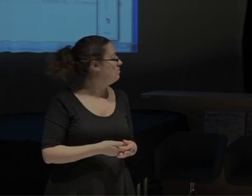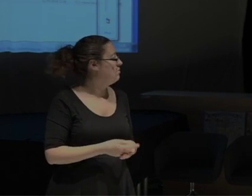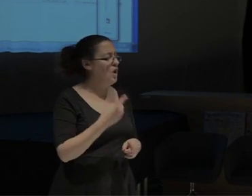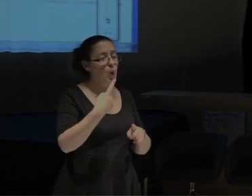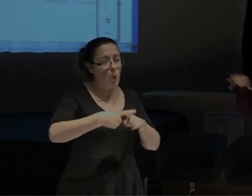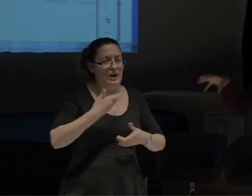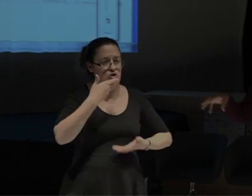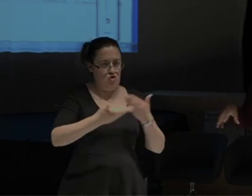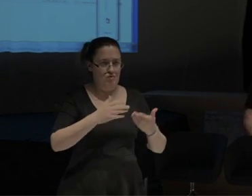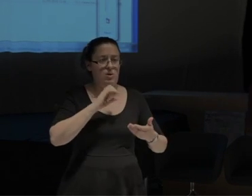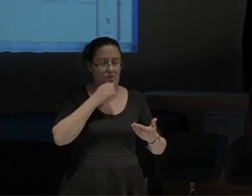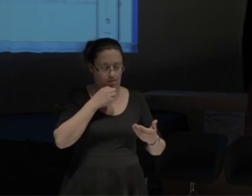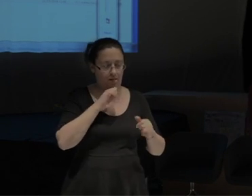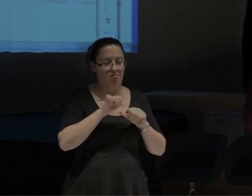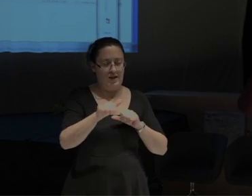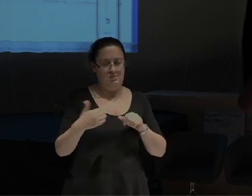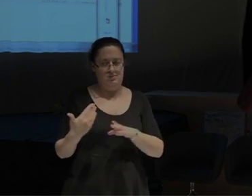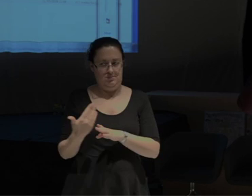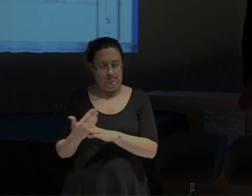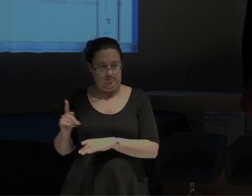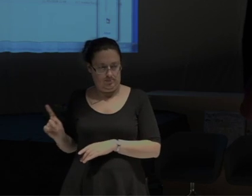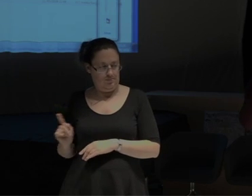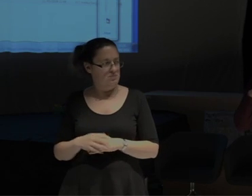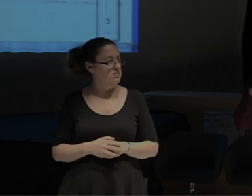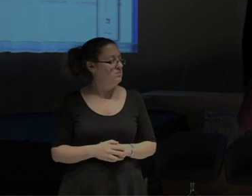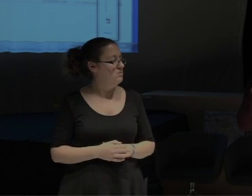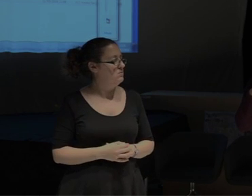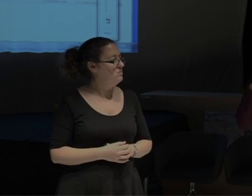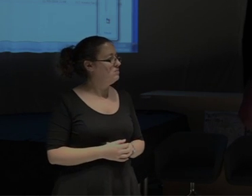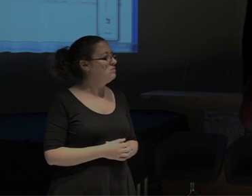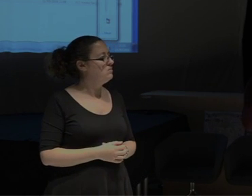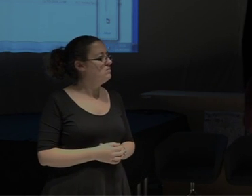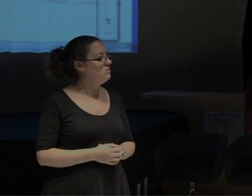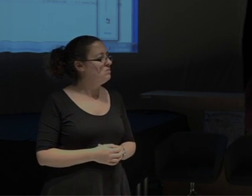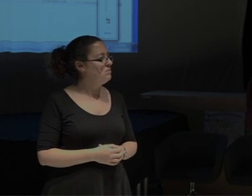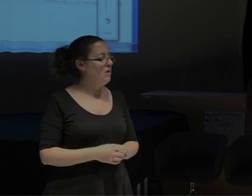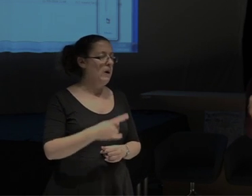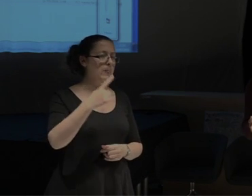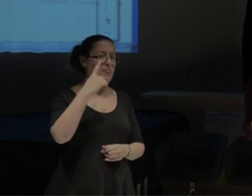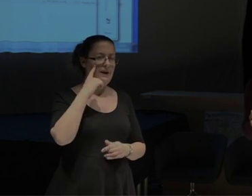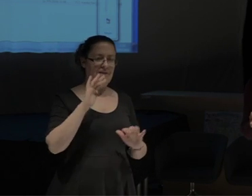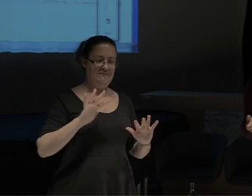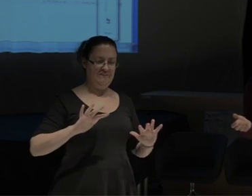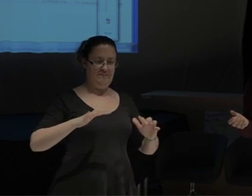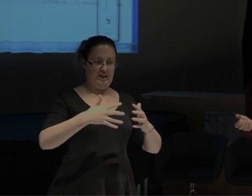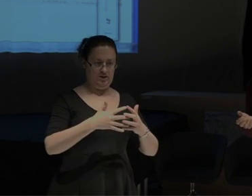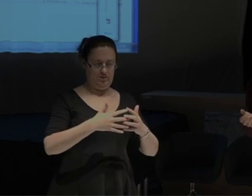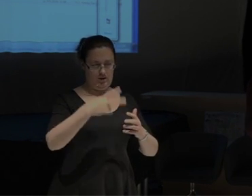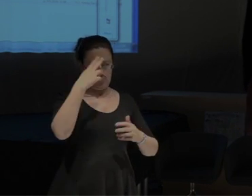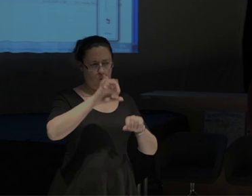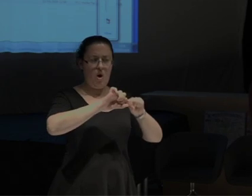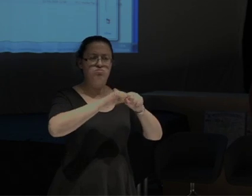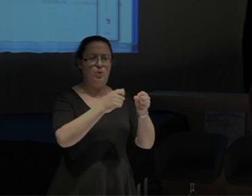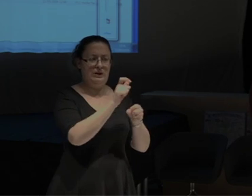quick story, and then we'll do that. Okay. This story, I think, will fit into the whole day. It's called Broken